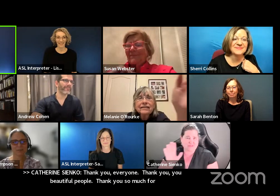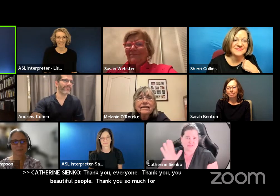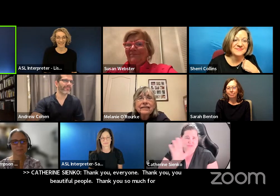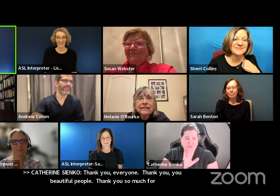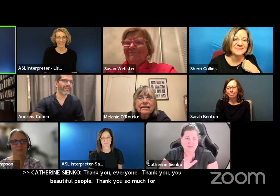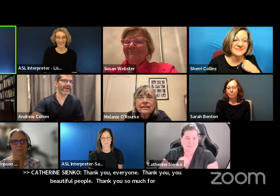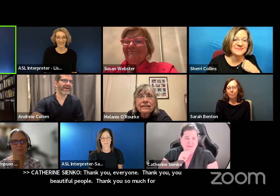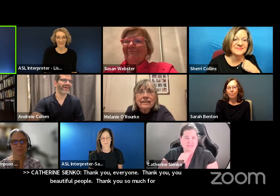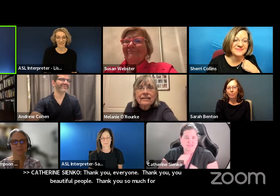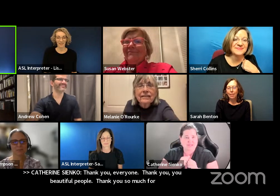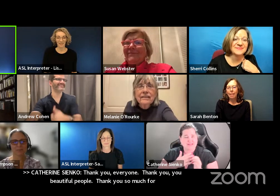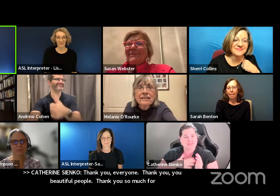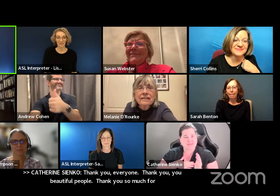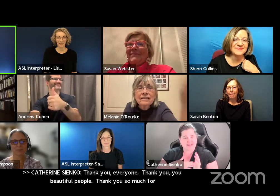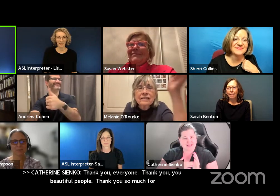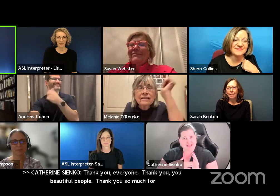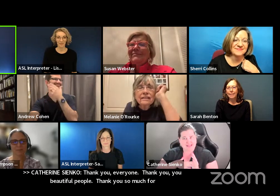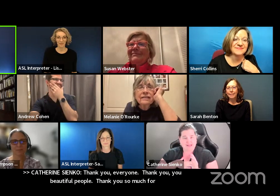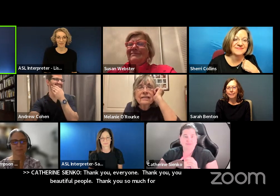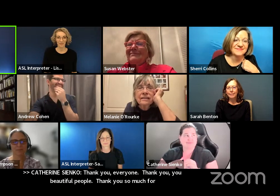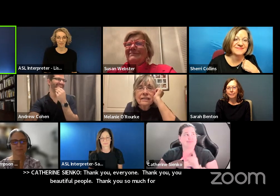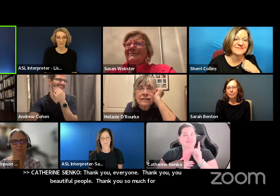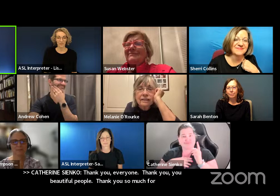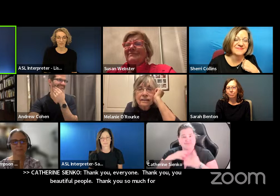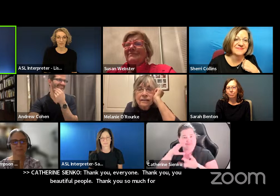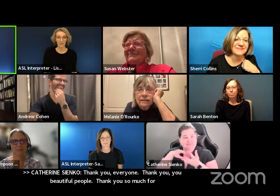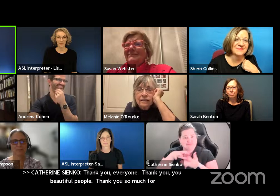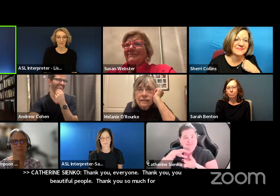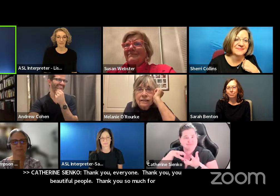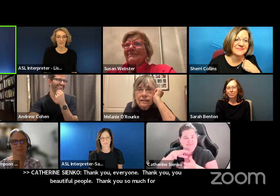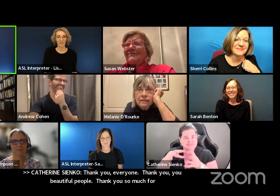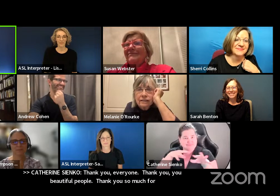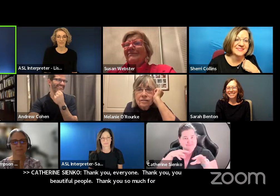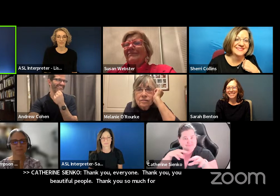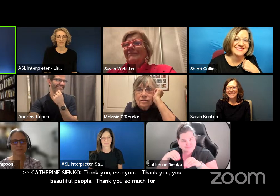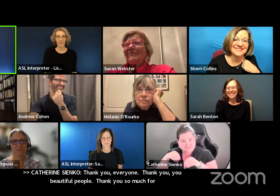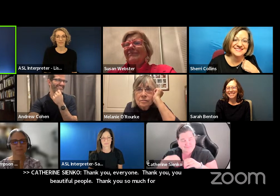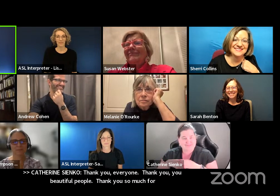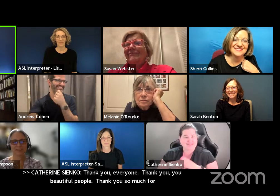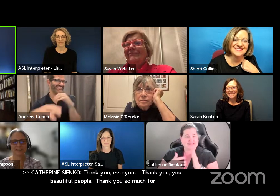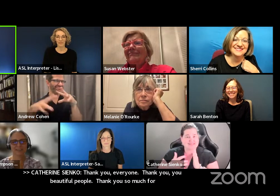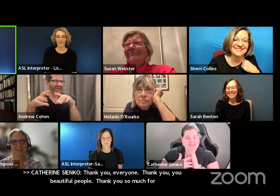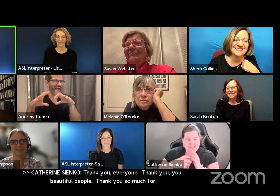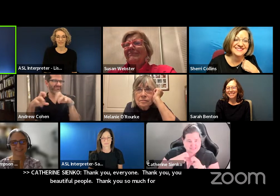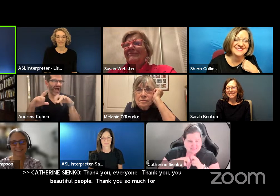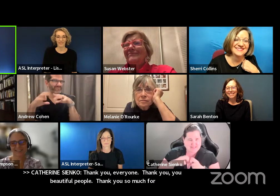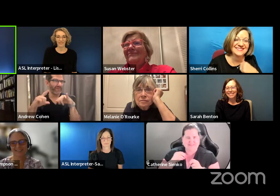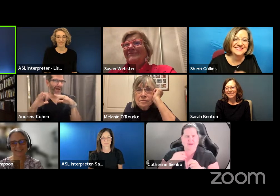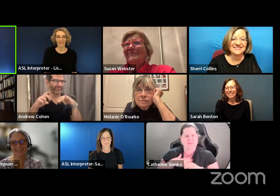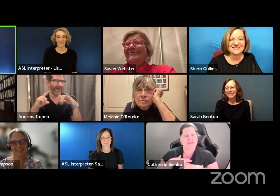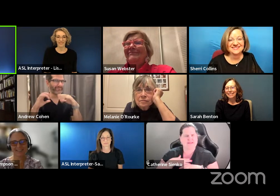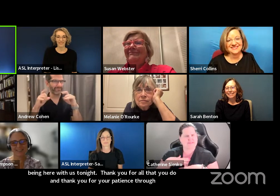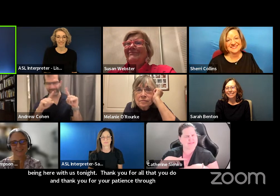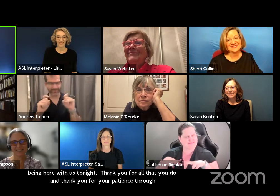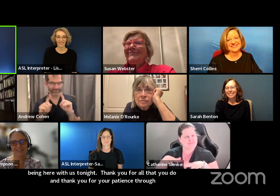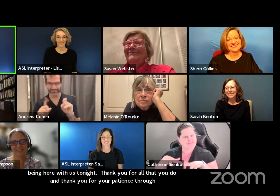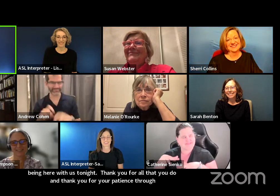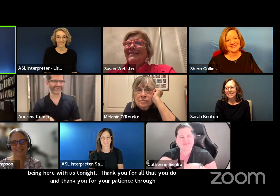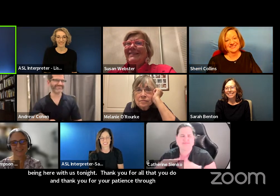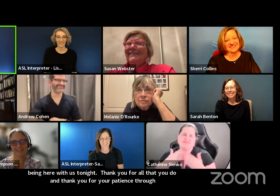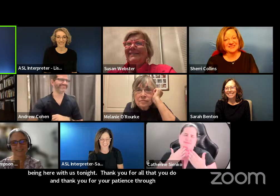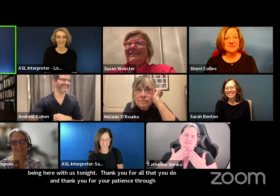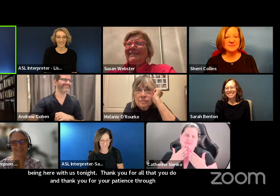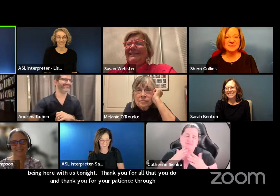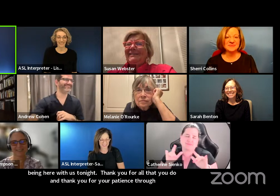Thank you for all that you do. And thank you for your patience through the storm and my power outage and